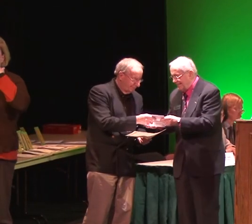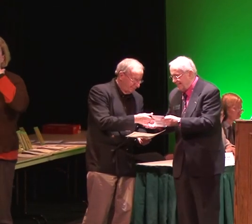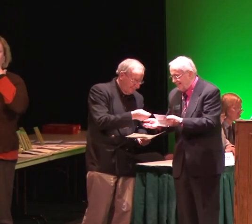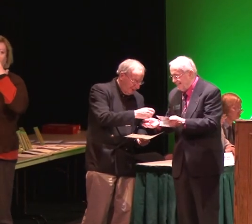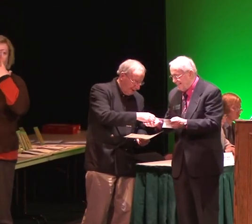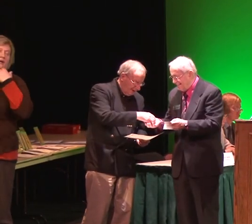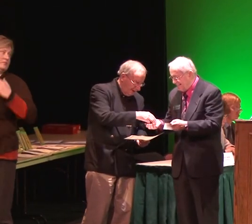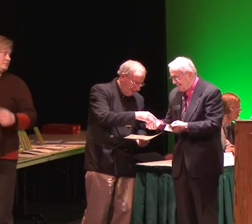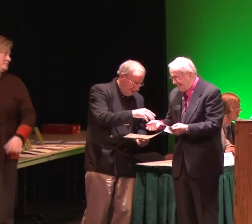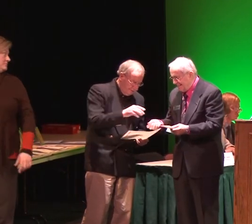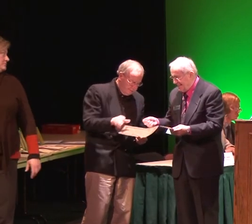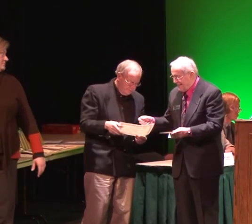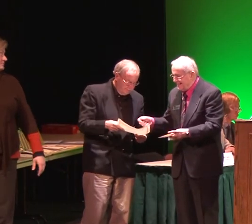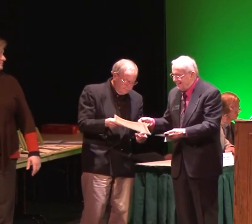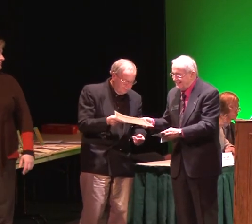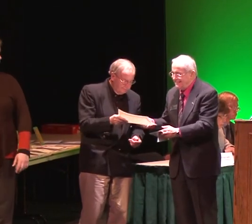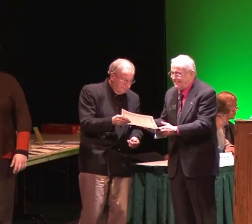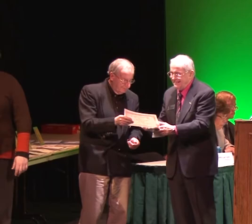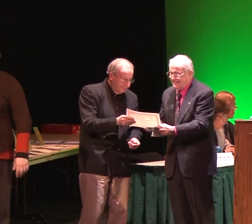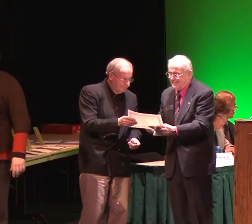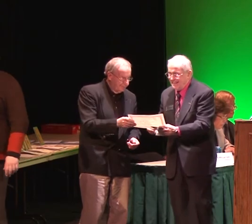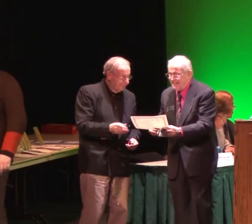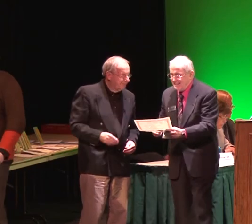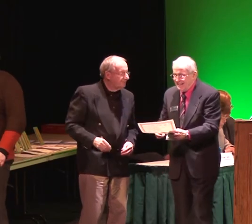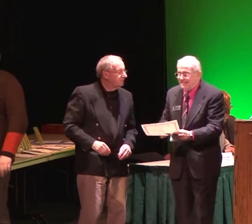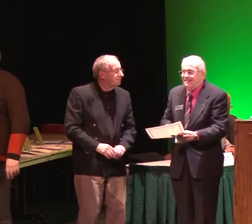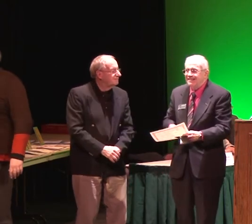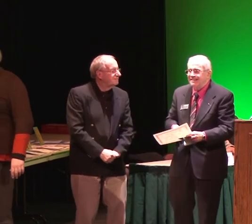Helmet Padding Materials.